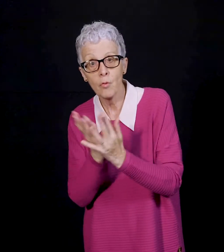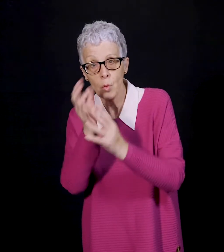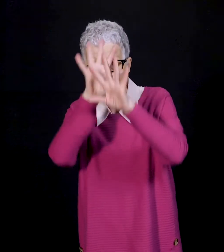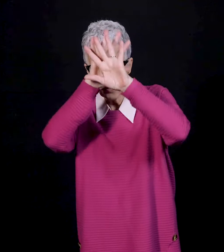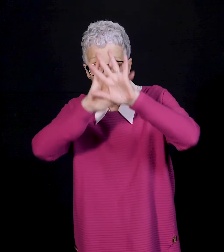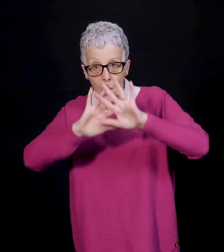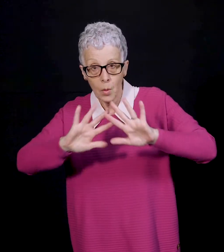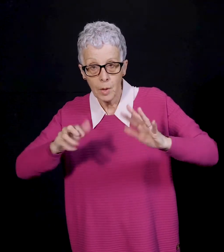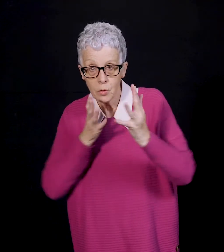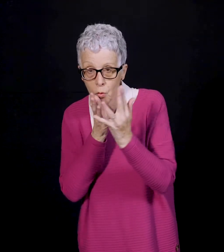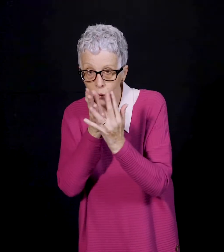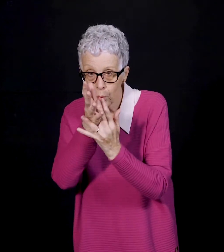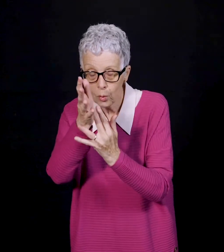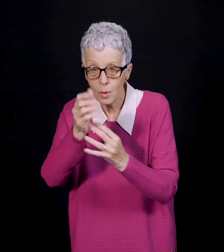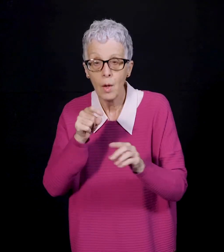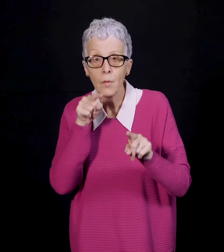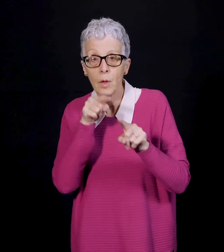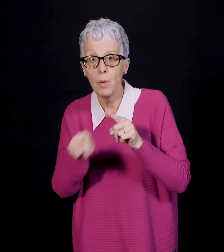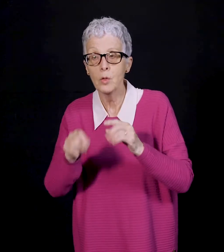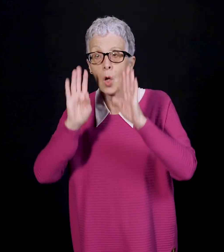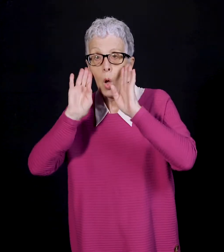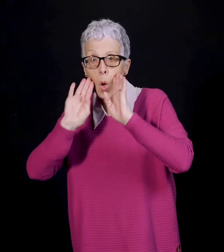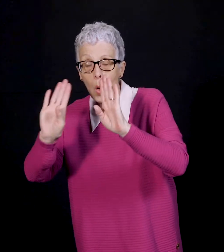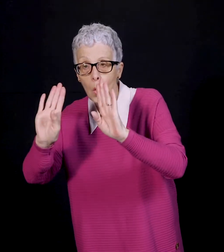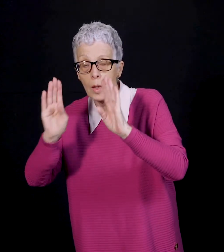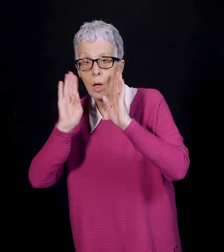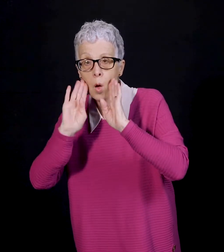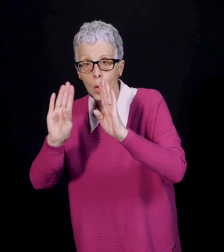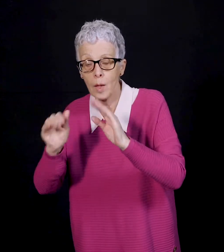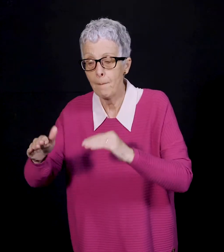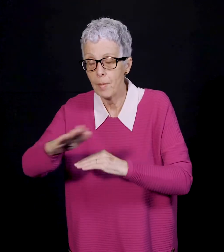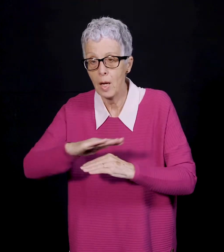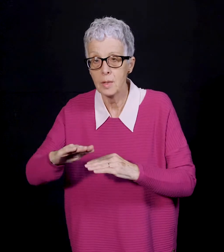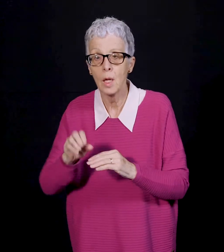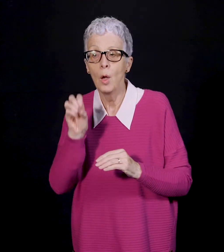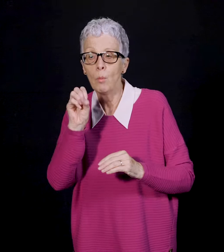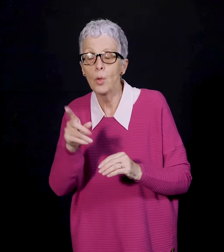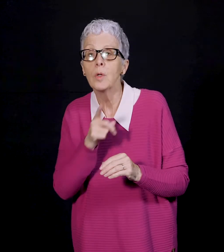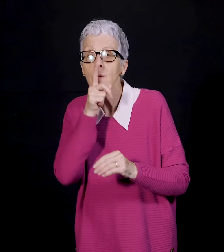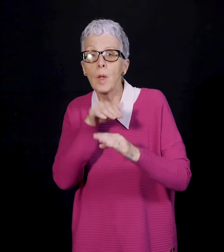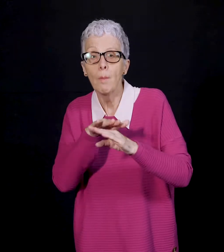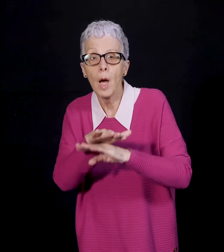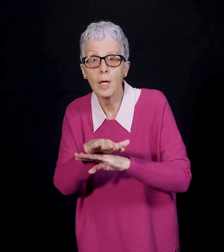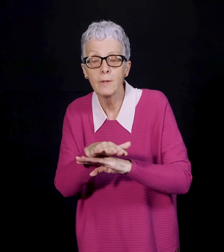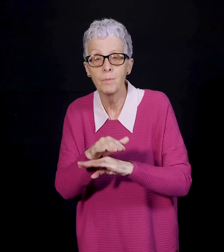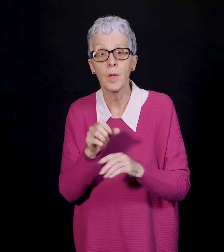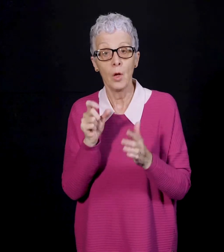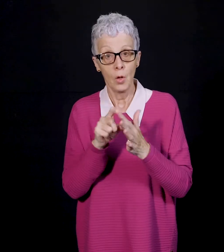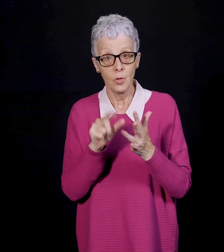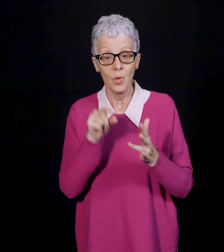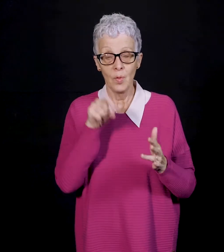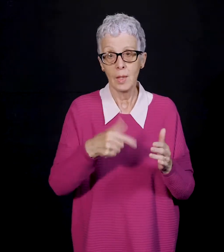the most holy place. And there he would flick the blood upon the atonement cover, and he would do that seven